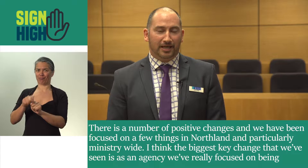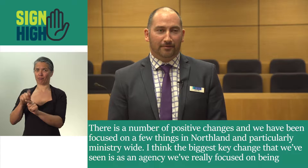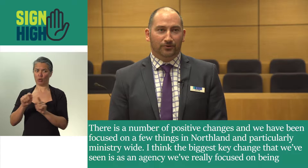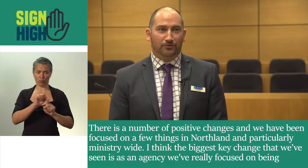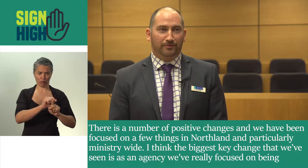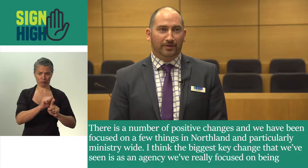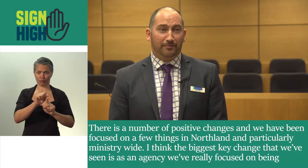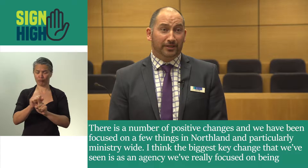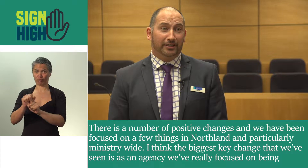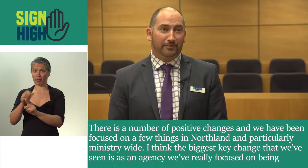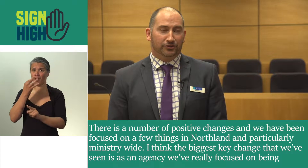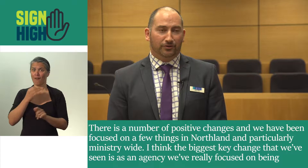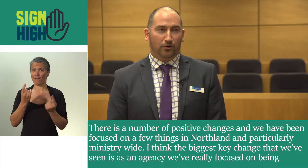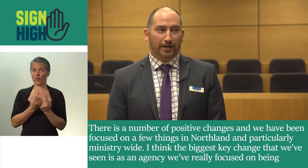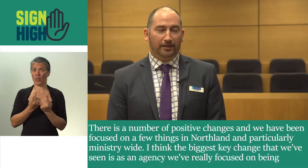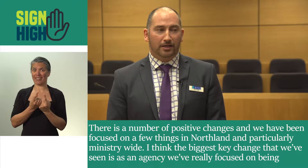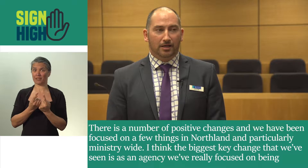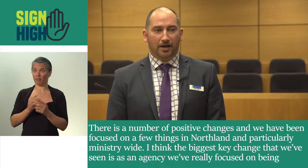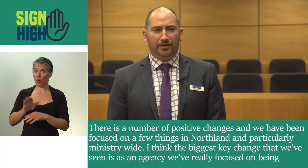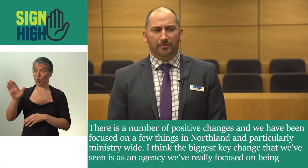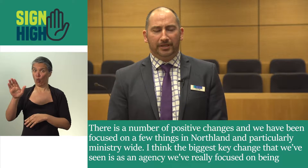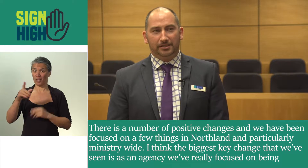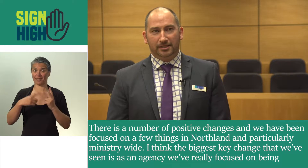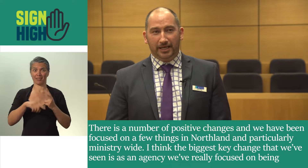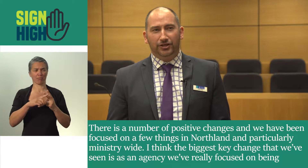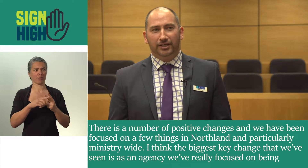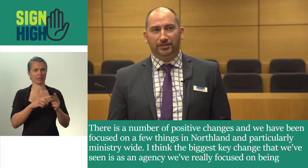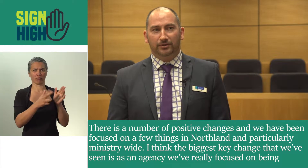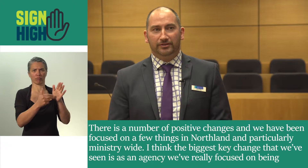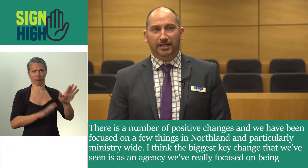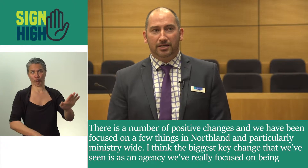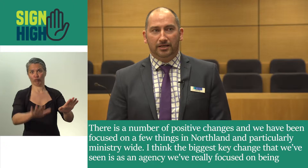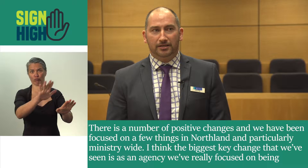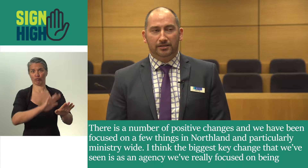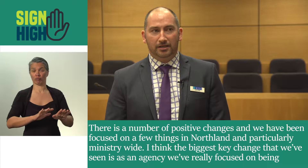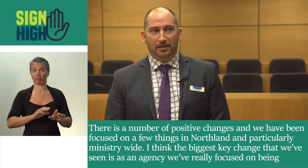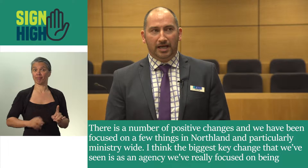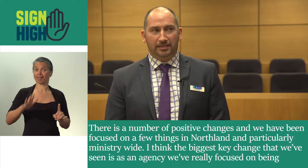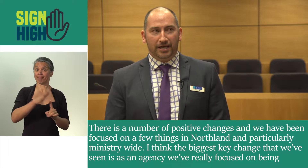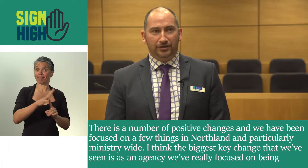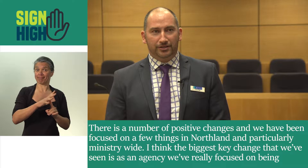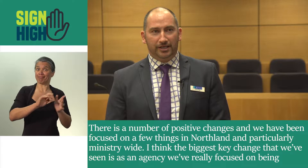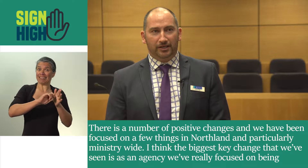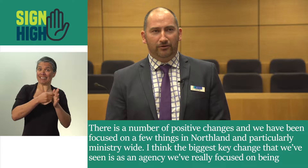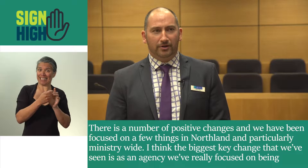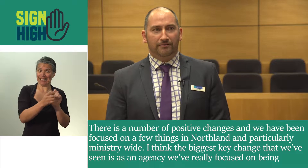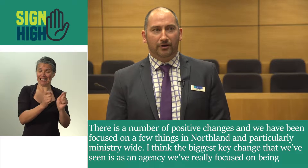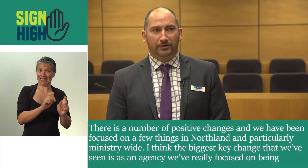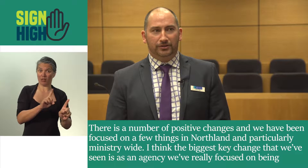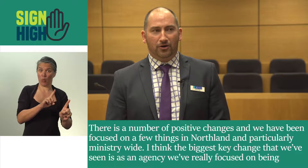in Northland, and particularly ministry-wide. I think the biggest key change that we've seen is, as an agency, we've really focused